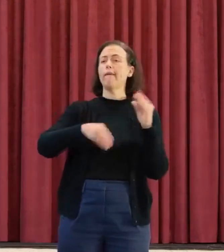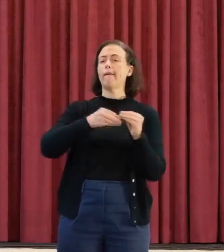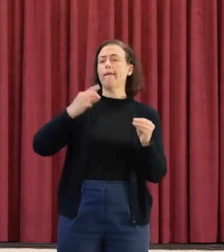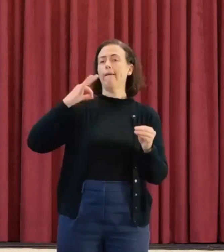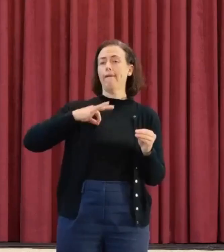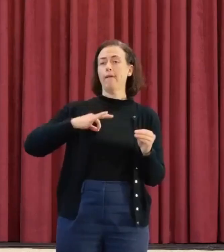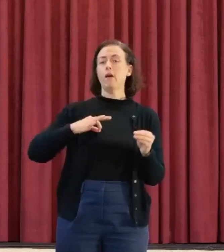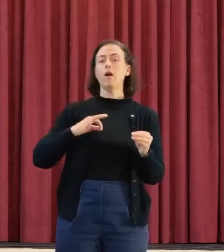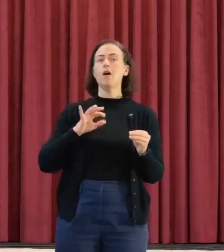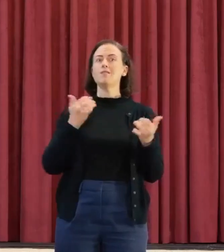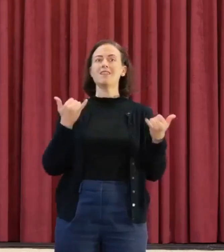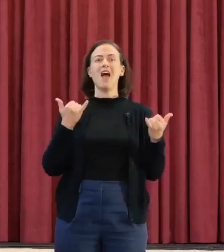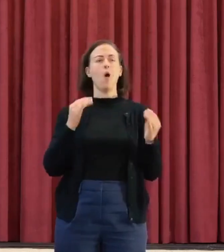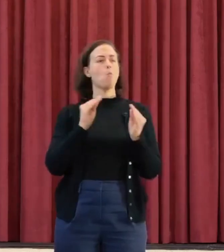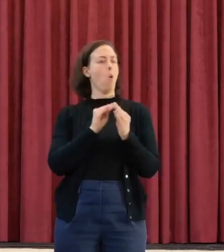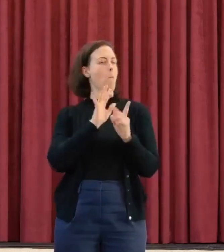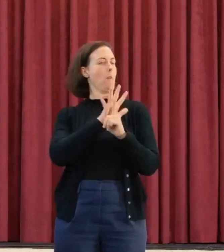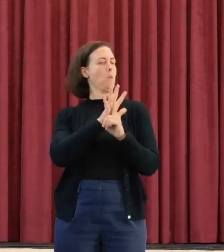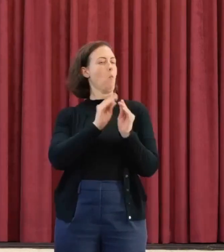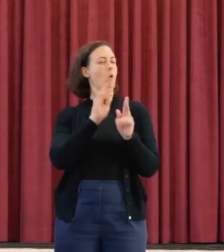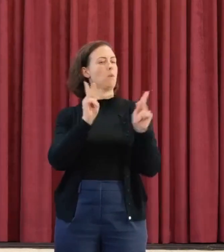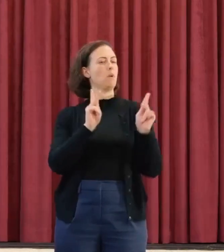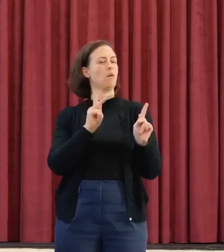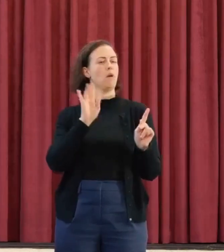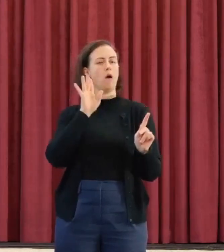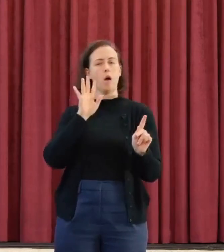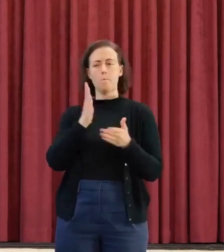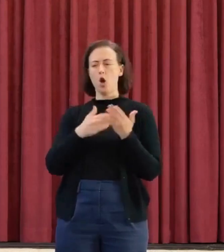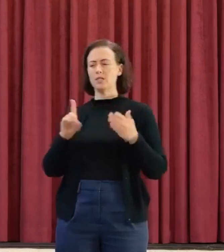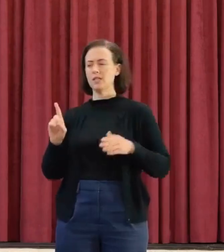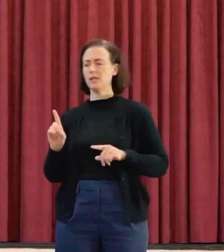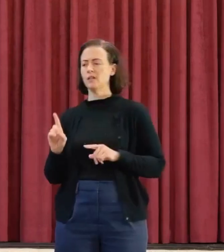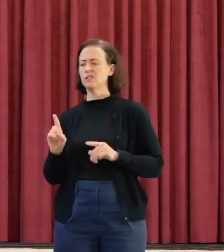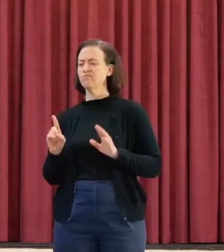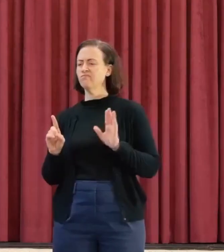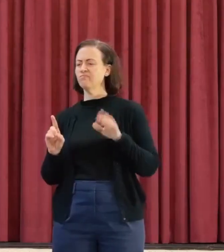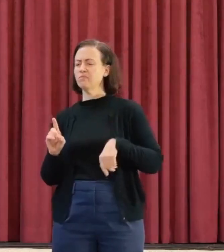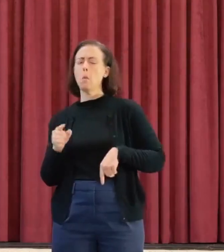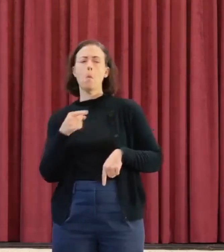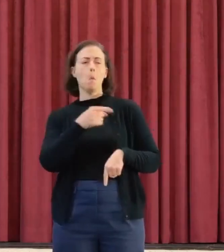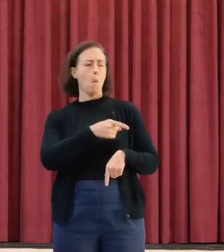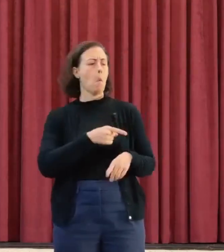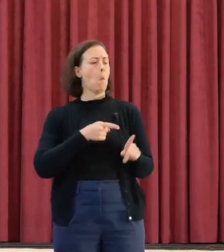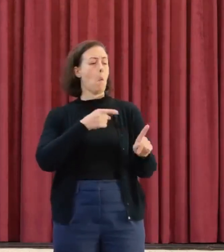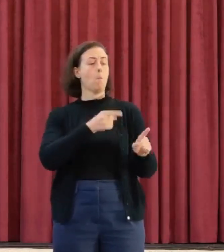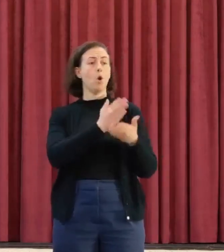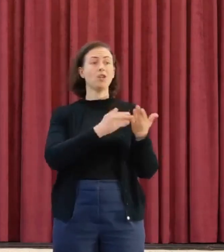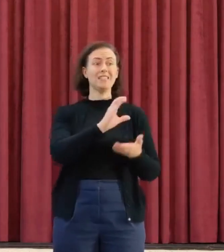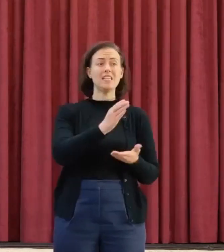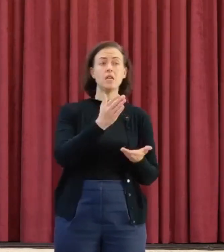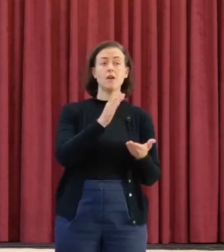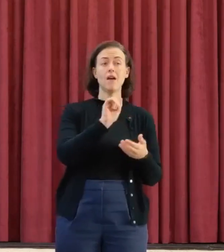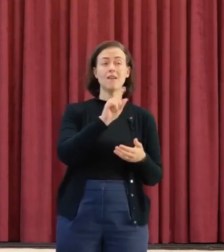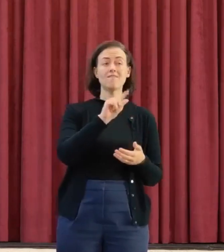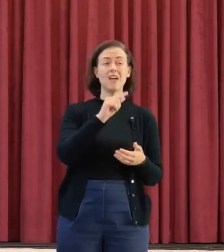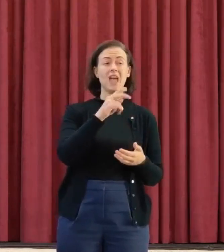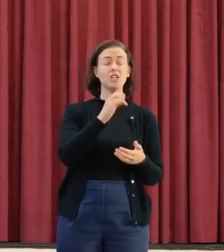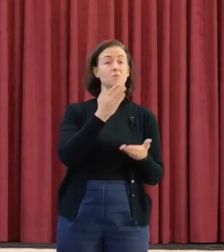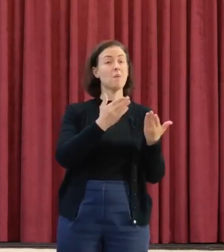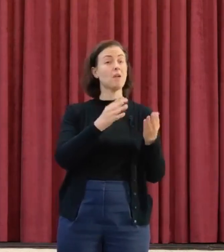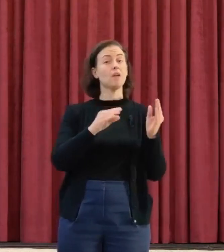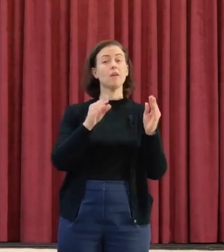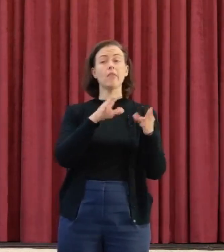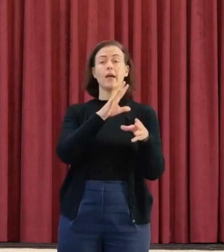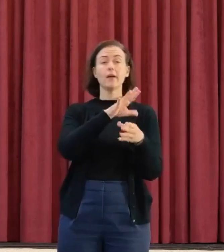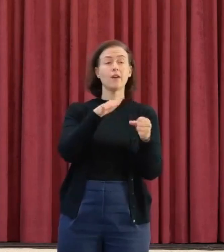getting more popular these days. Some plans, they give you gym membership, dental, vision, hearing